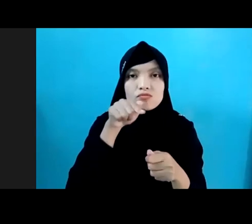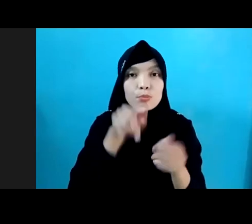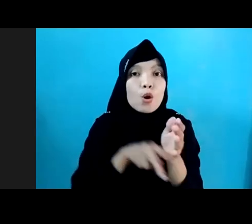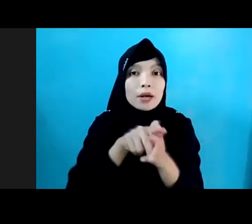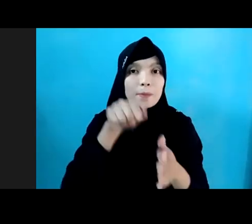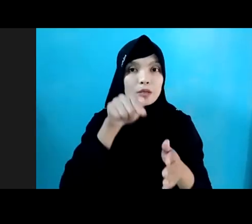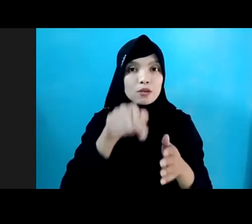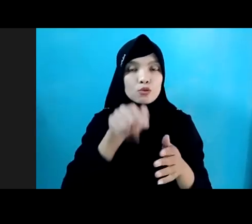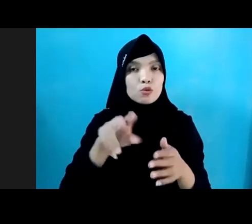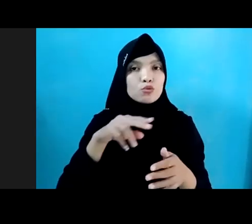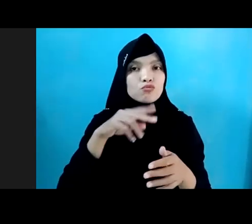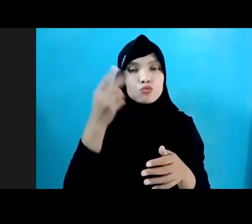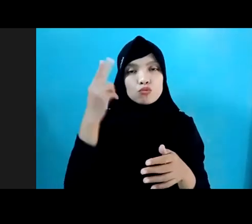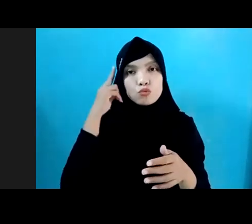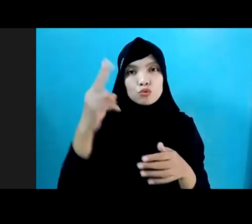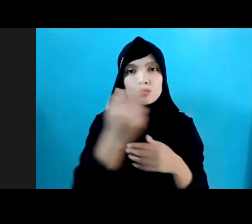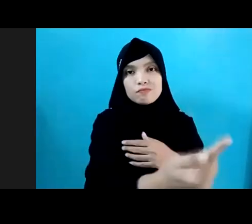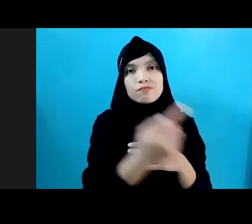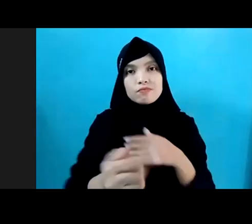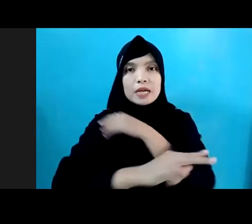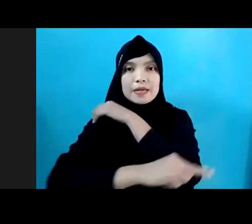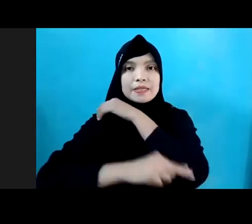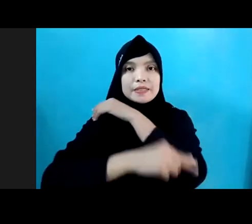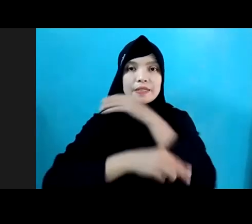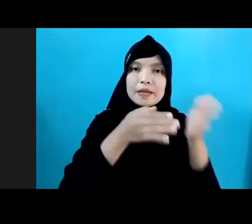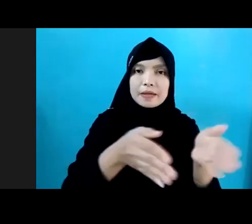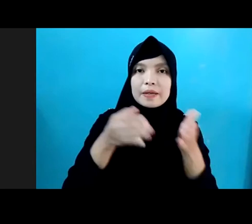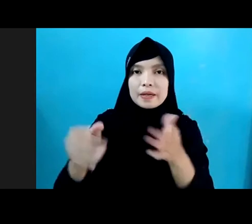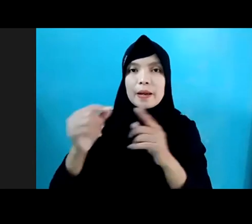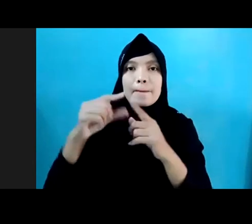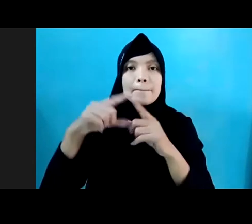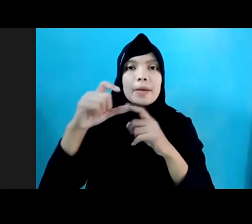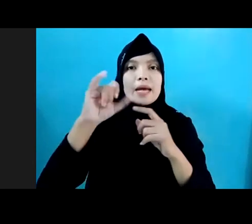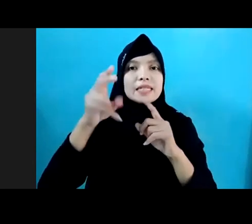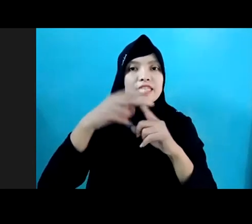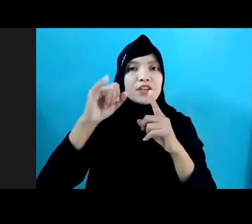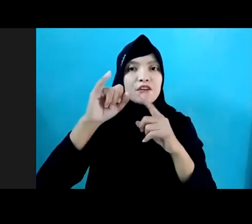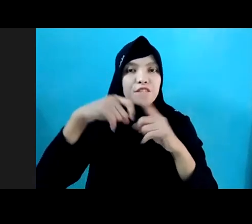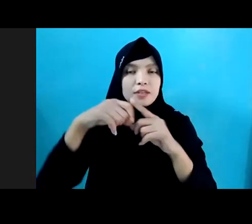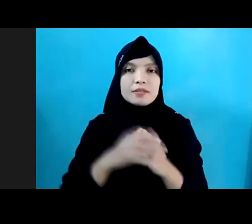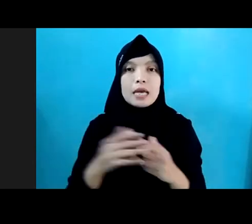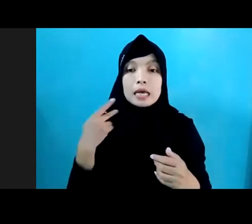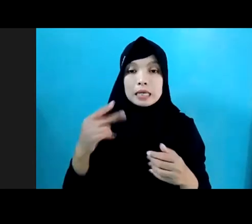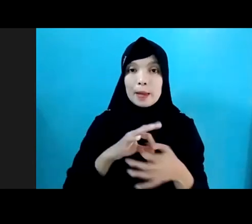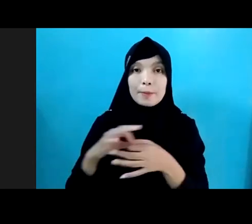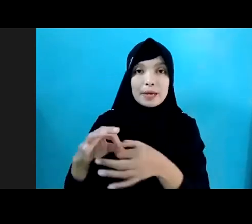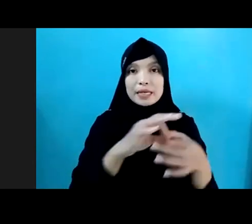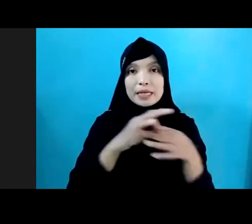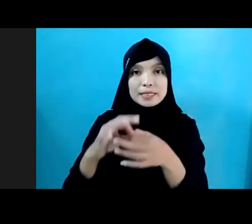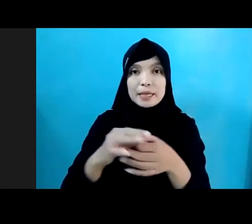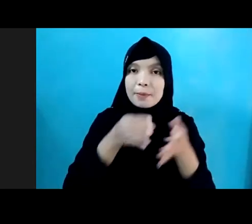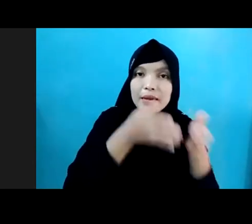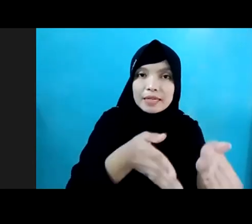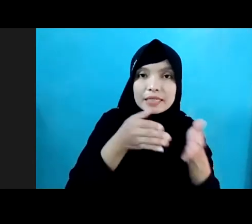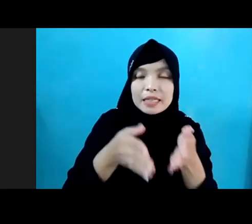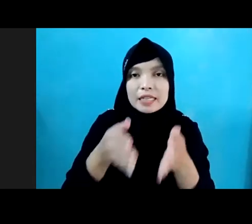With Private Sector But With That Comes Risk Also We Want To Ensure That The Private Partners